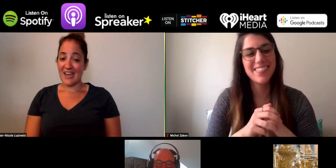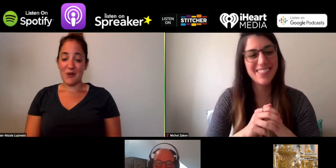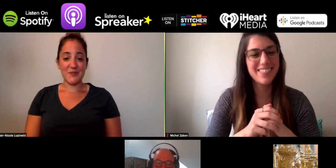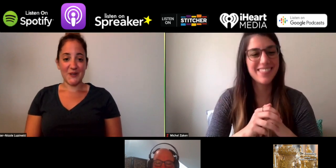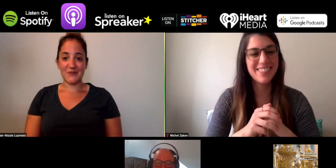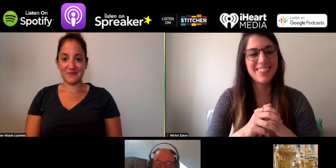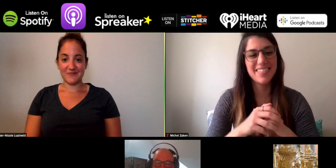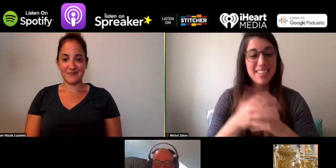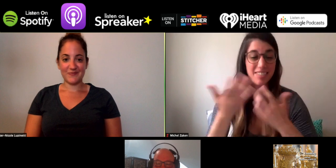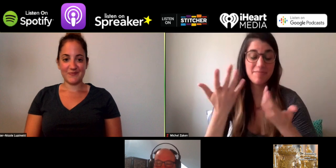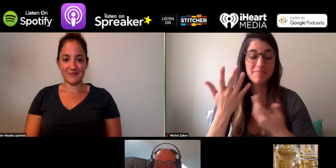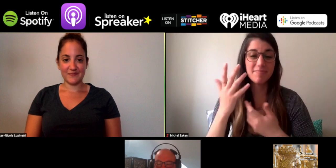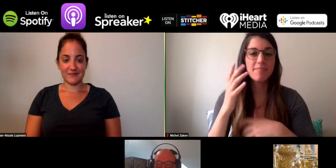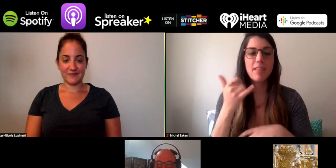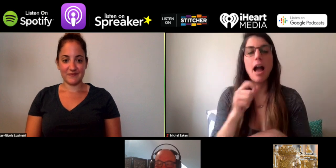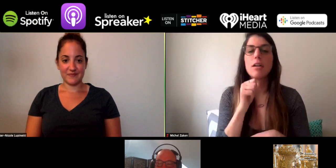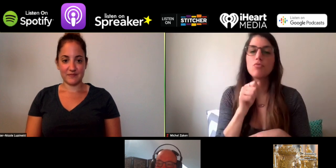Yeah, I hope so.